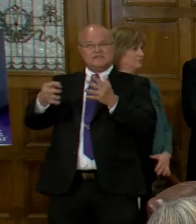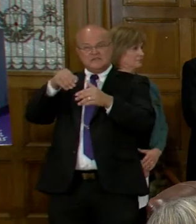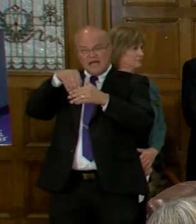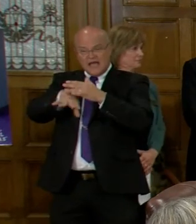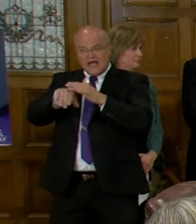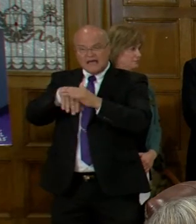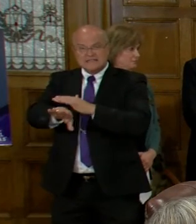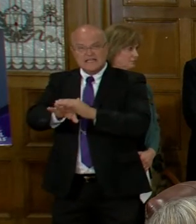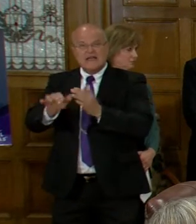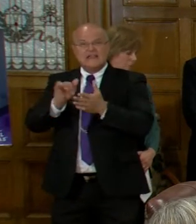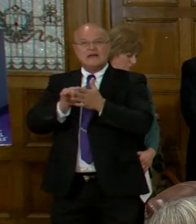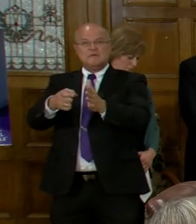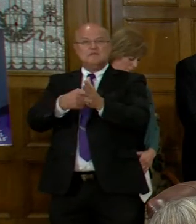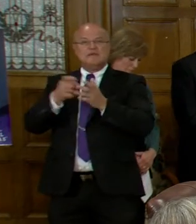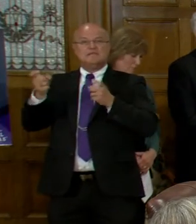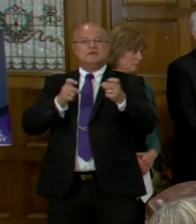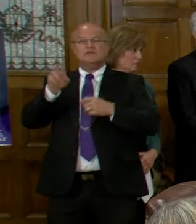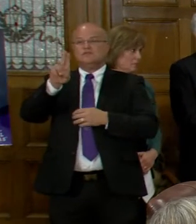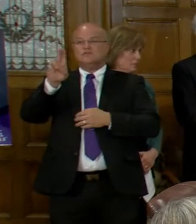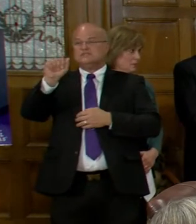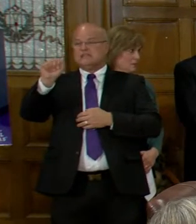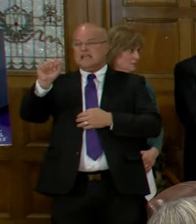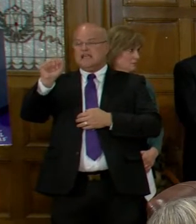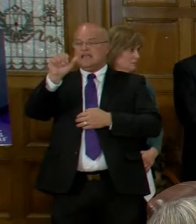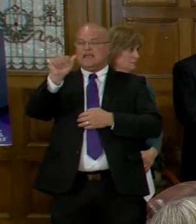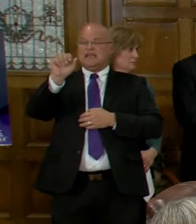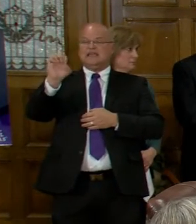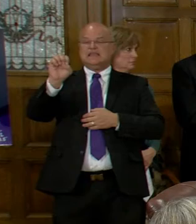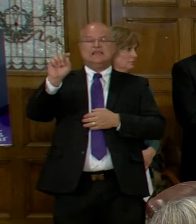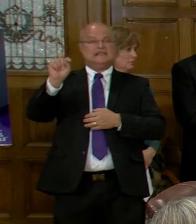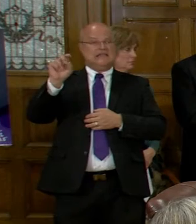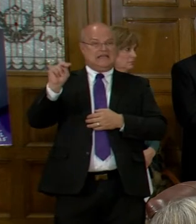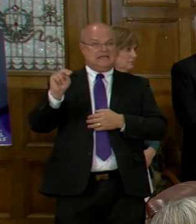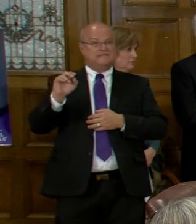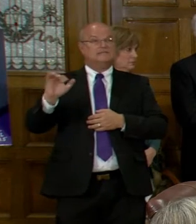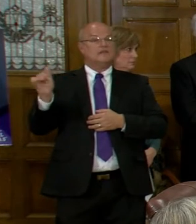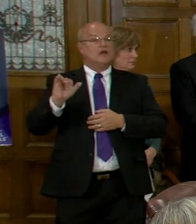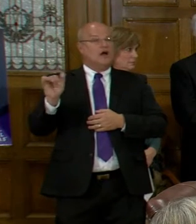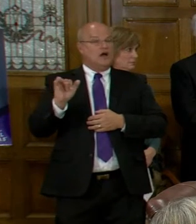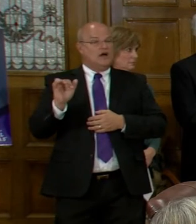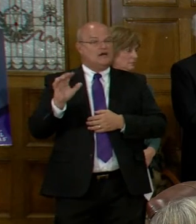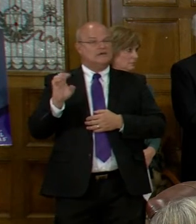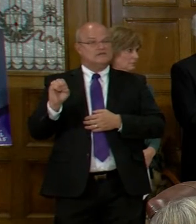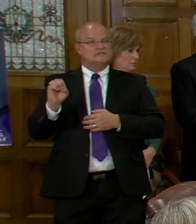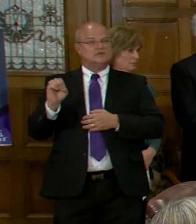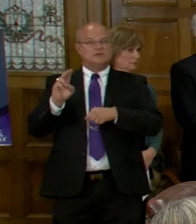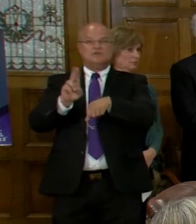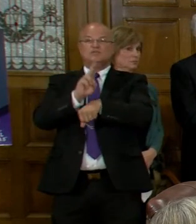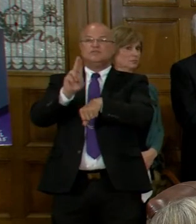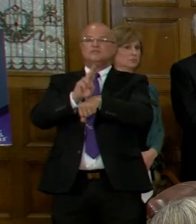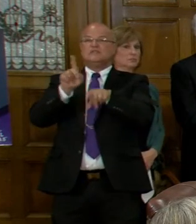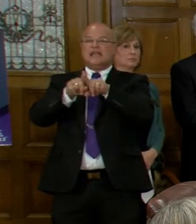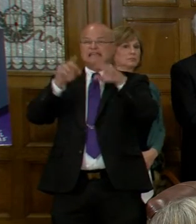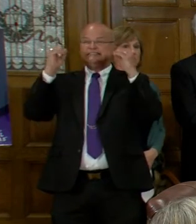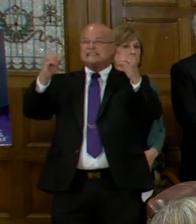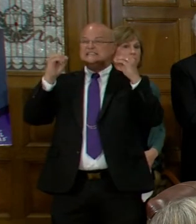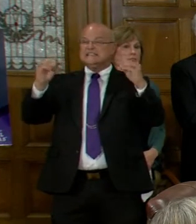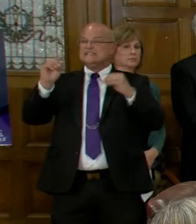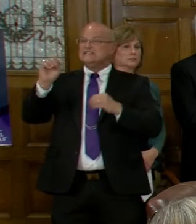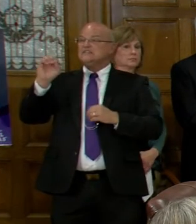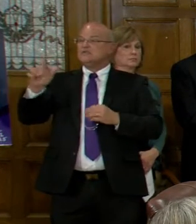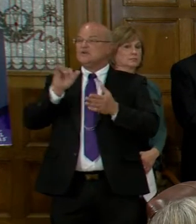it. That would be managed by UCA and AETN. It would also be, utilized as a teaching